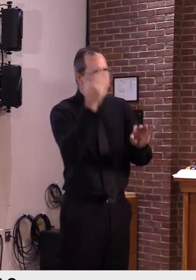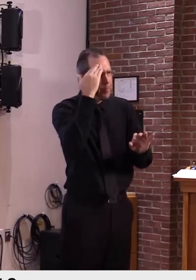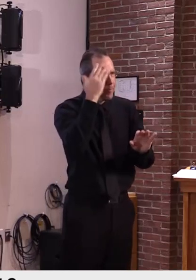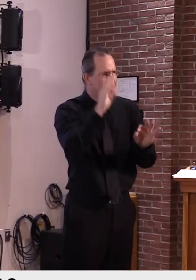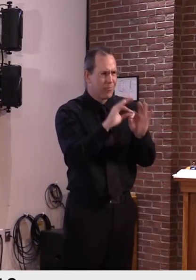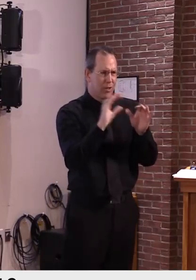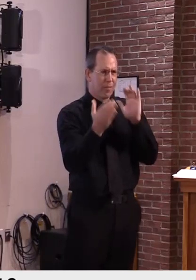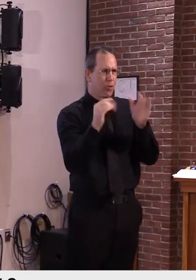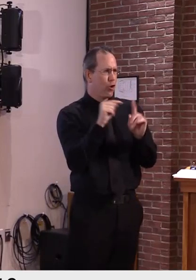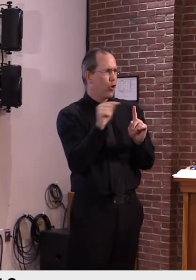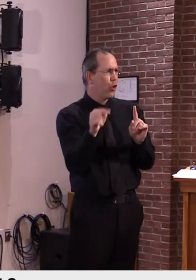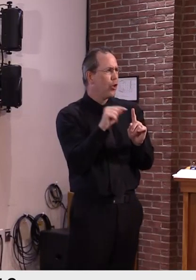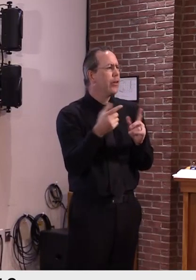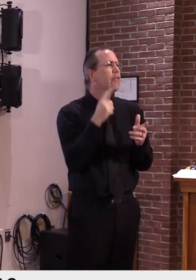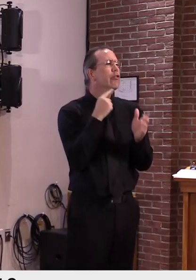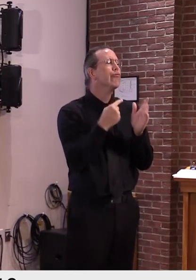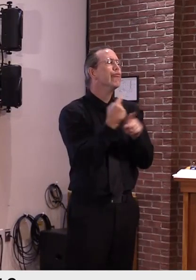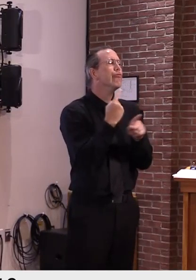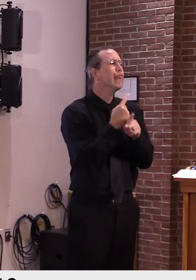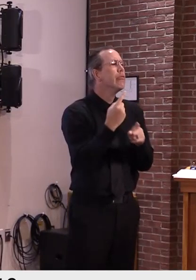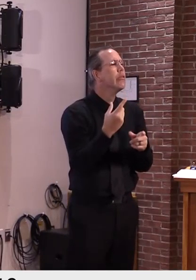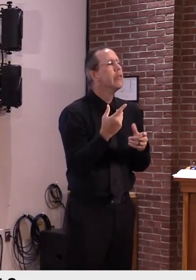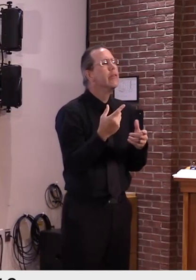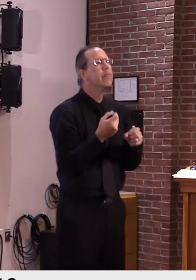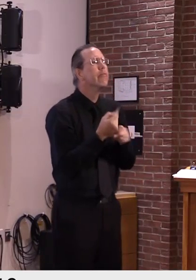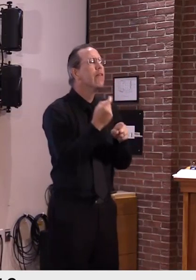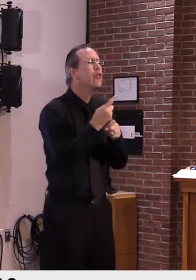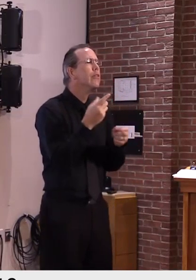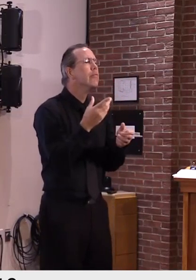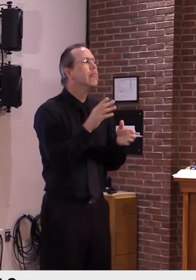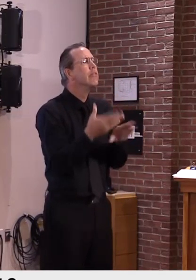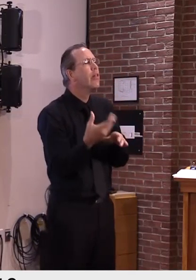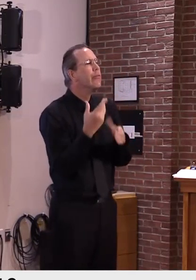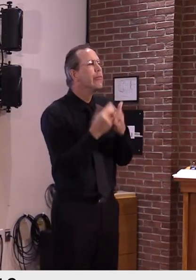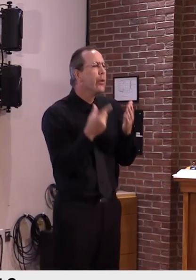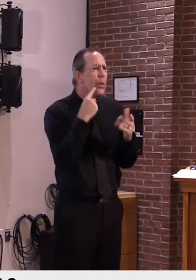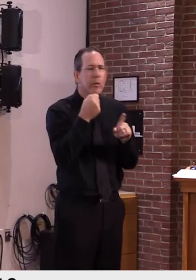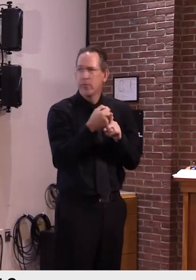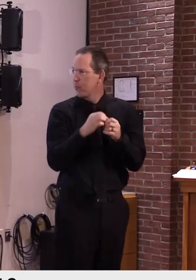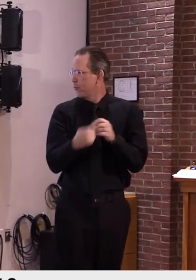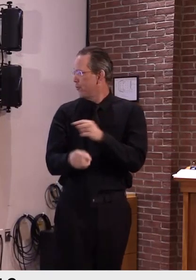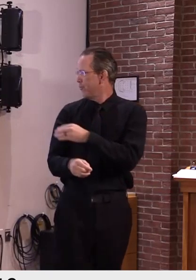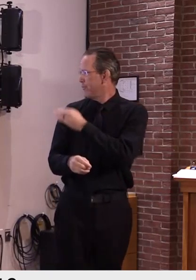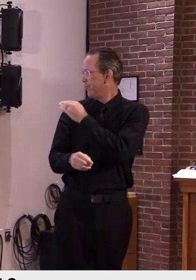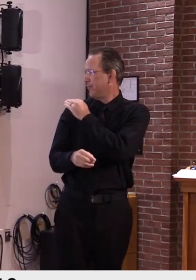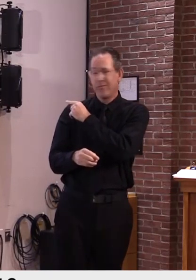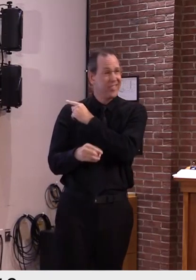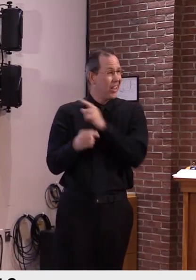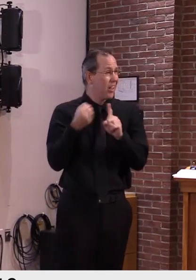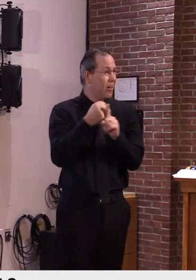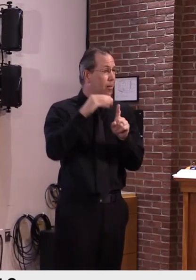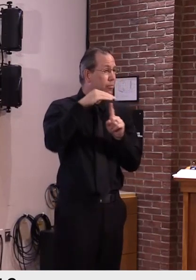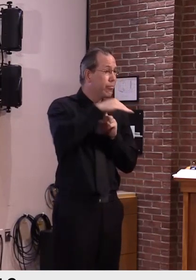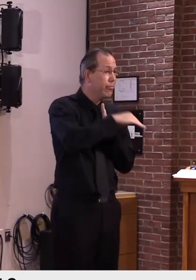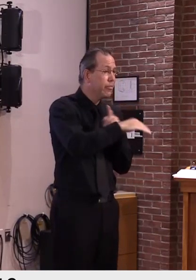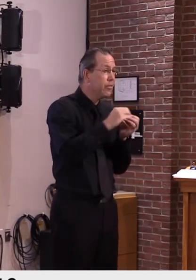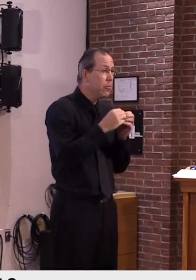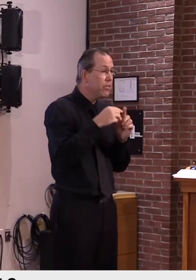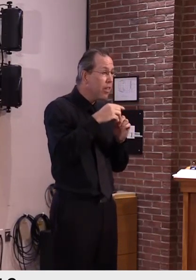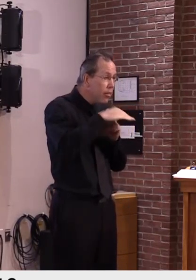have the number of deaths on average for the past 5 years, 2015 to 2019. It's a pretty